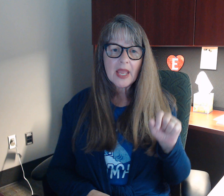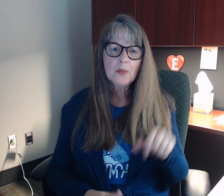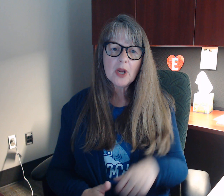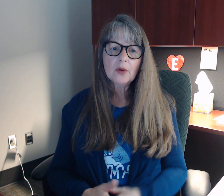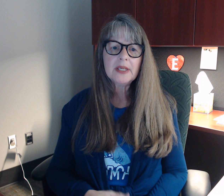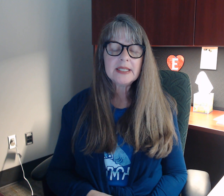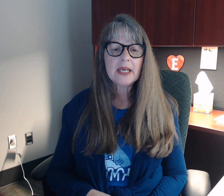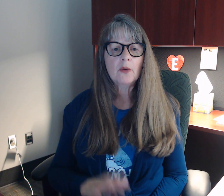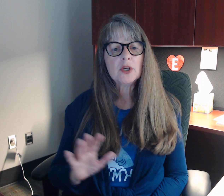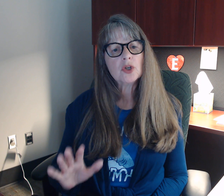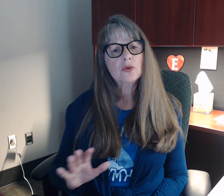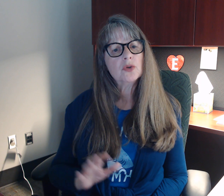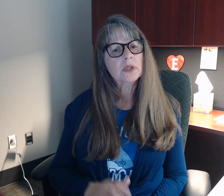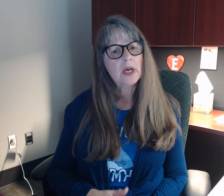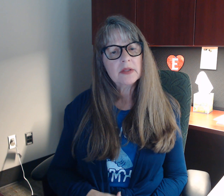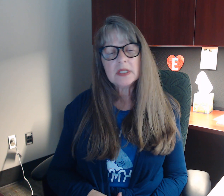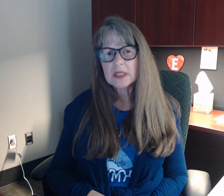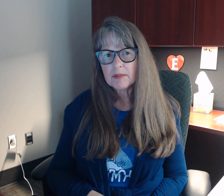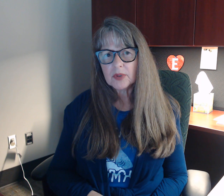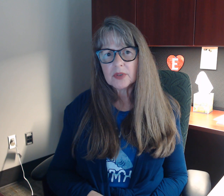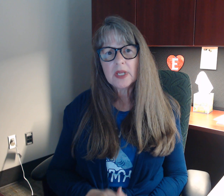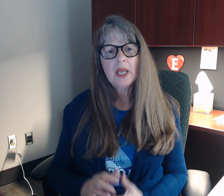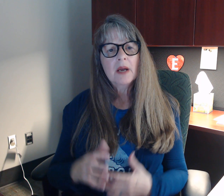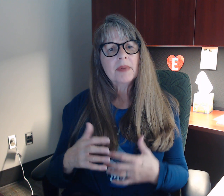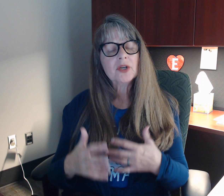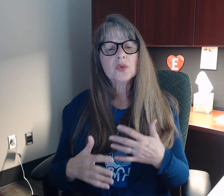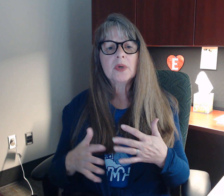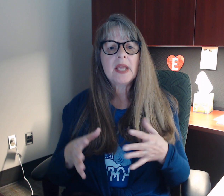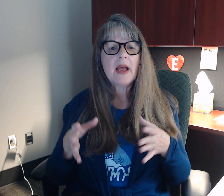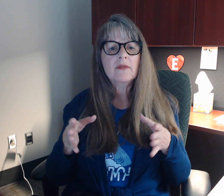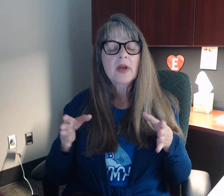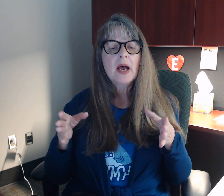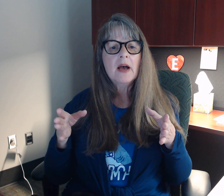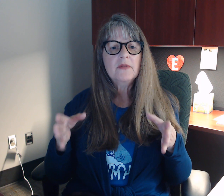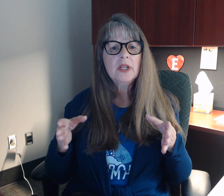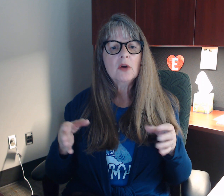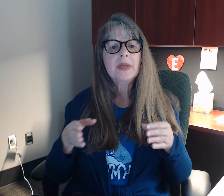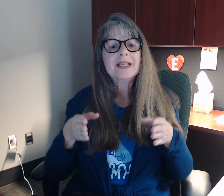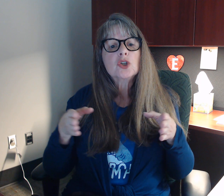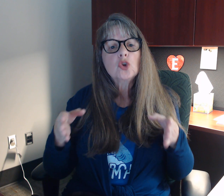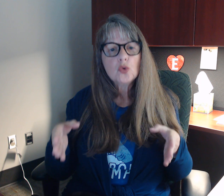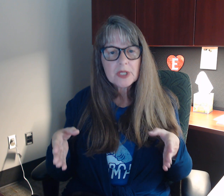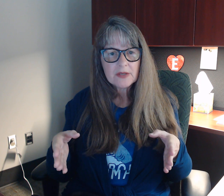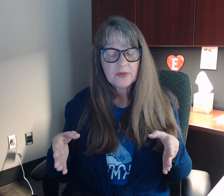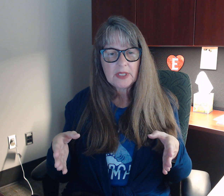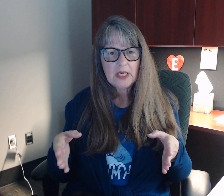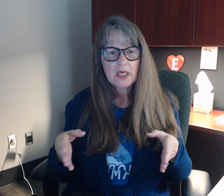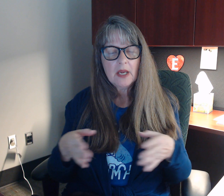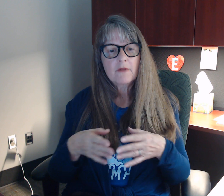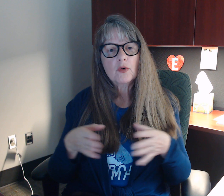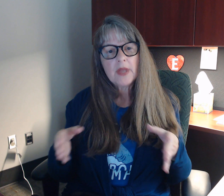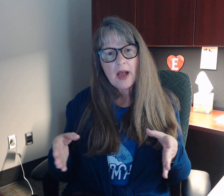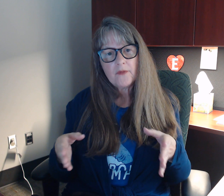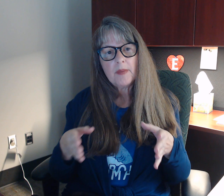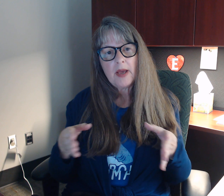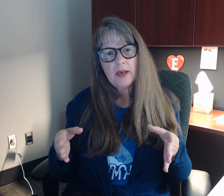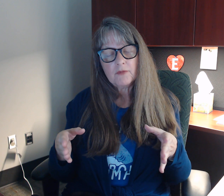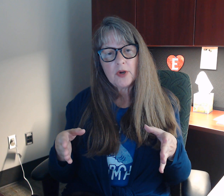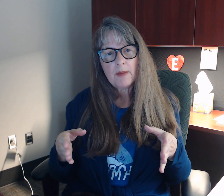I already showed you a lot of these numbers, but I just wanted to have a video exclusively for the alphabet and for